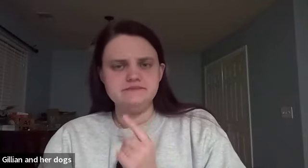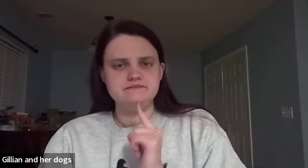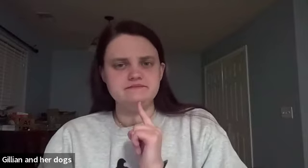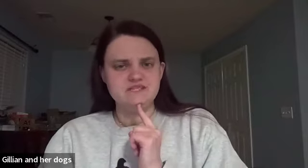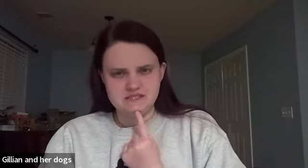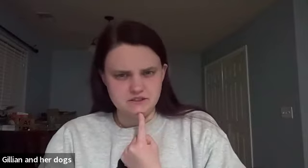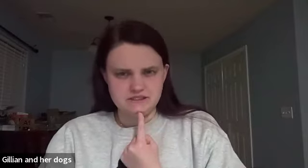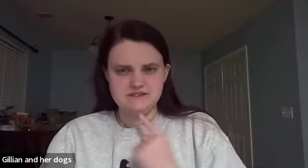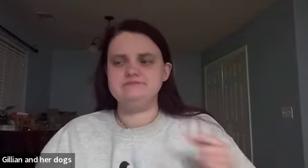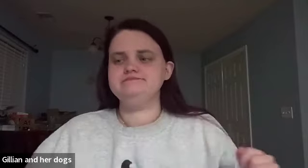Seriously, serious.